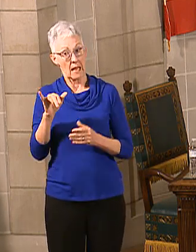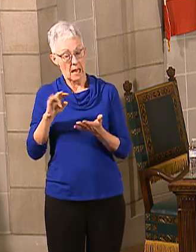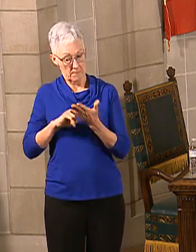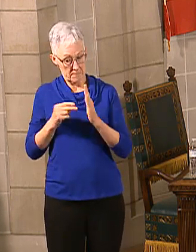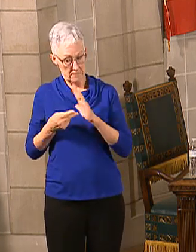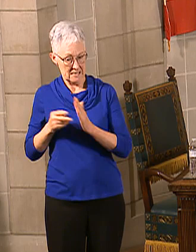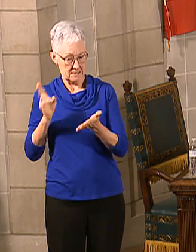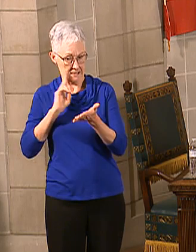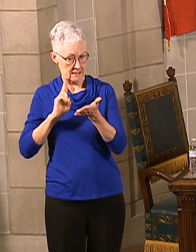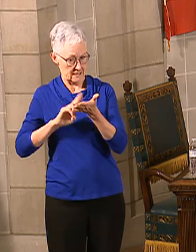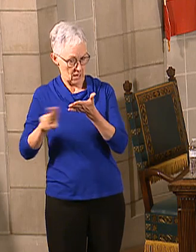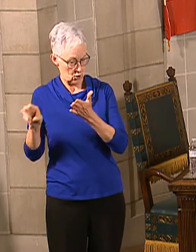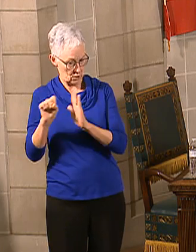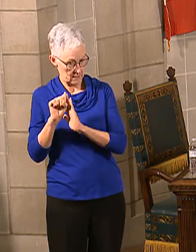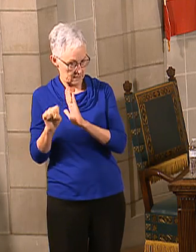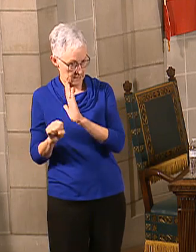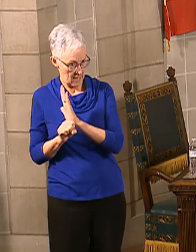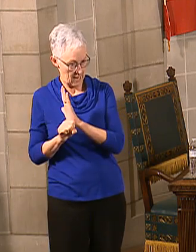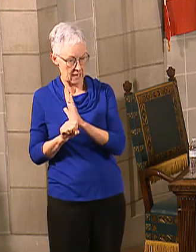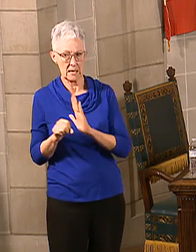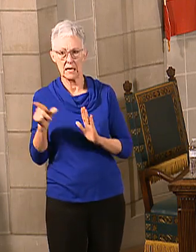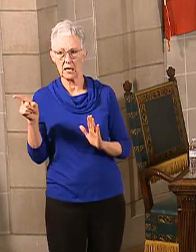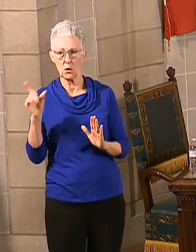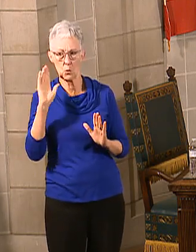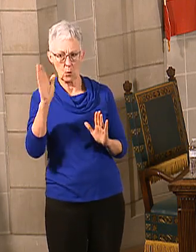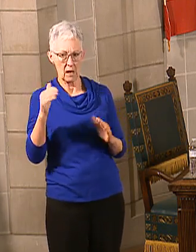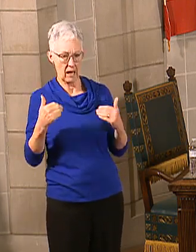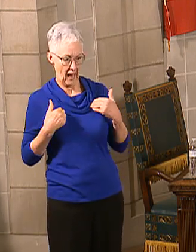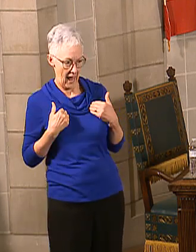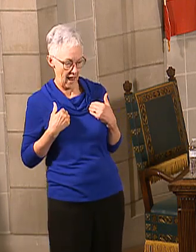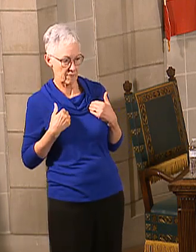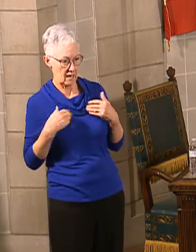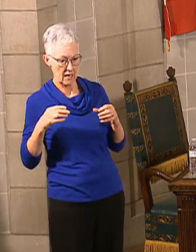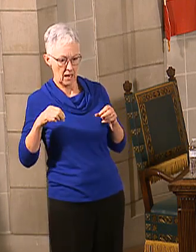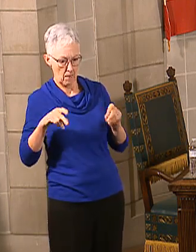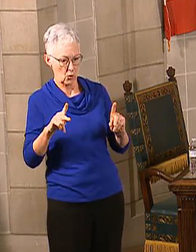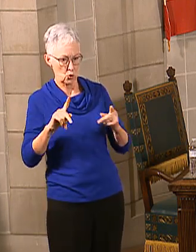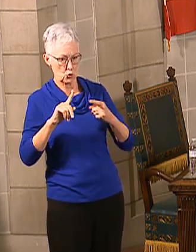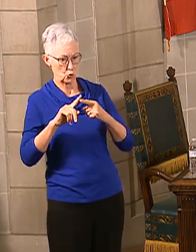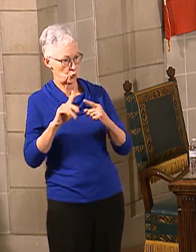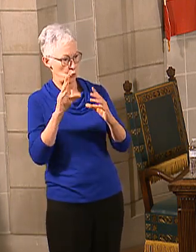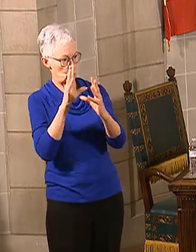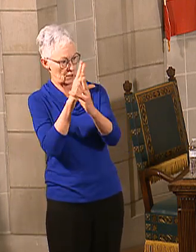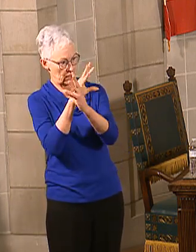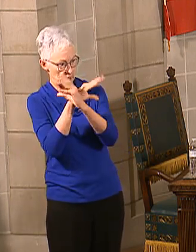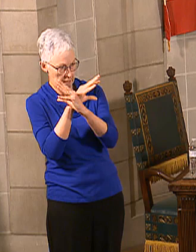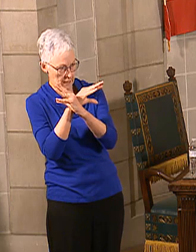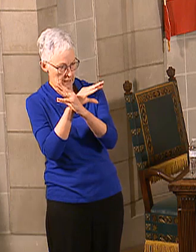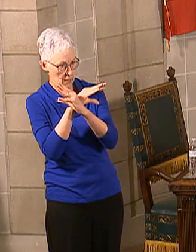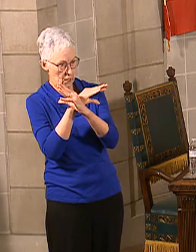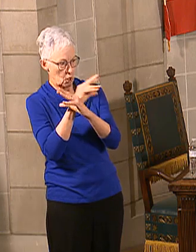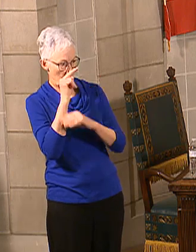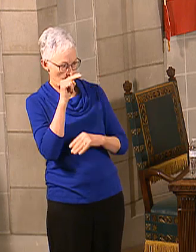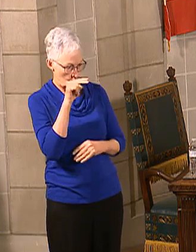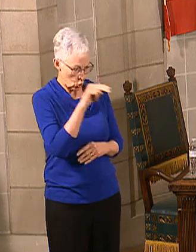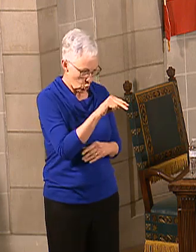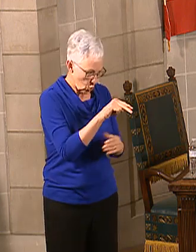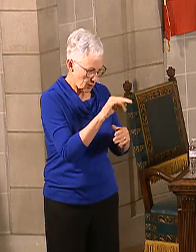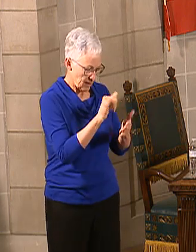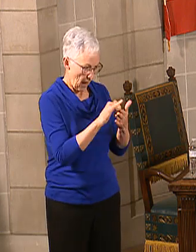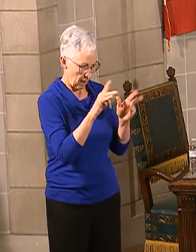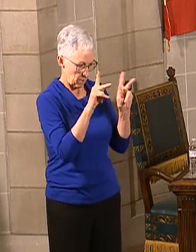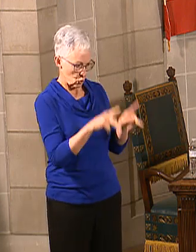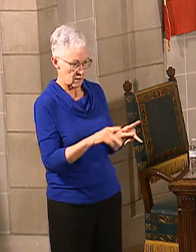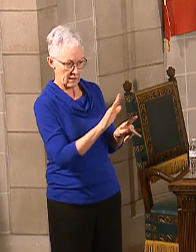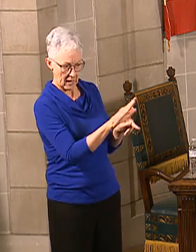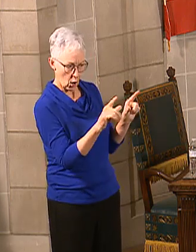is either a combination of audio-visual means or software to be able to verify the person's identity, but allow